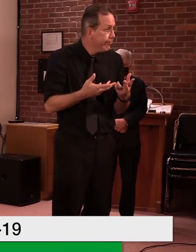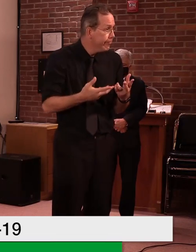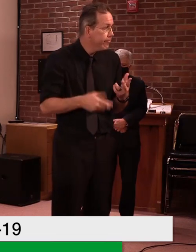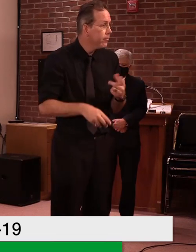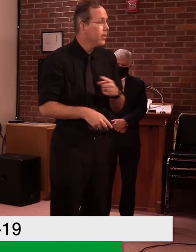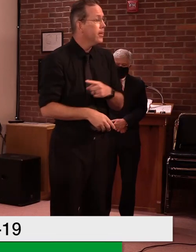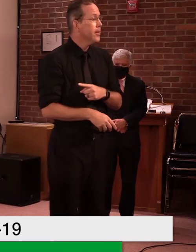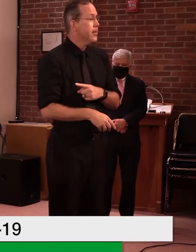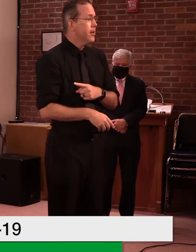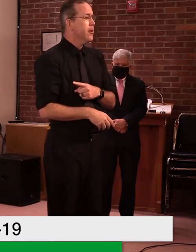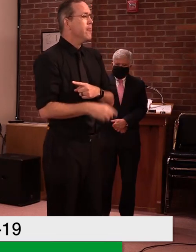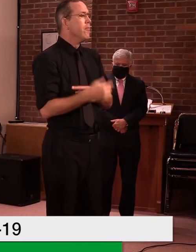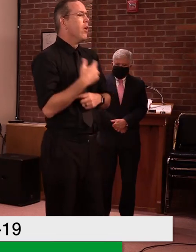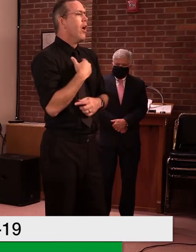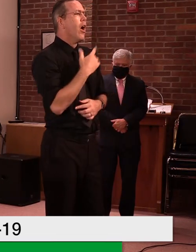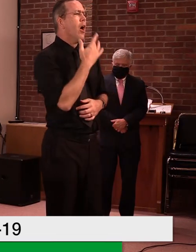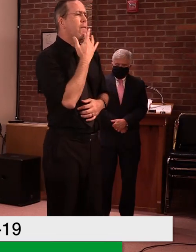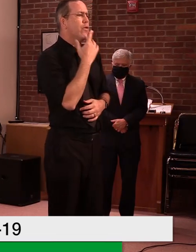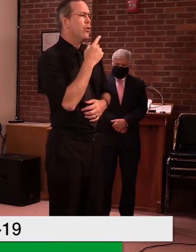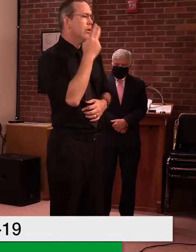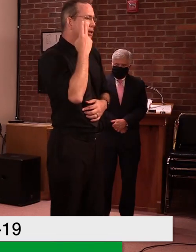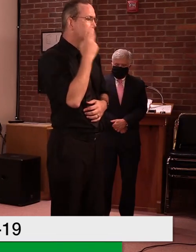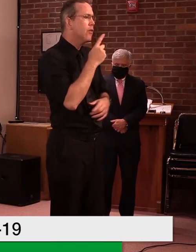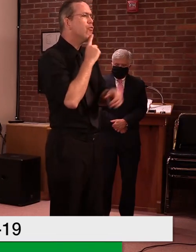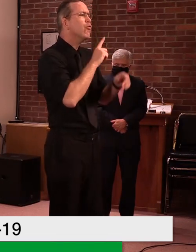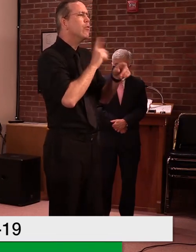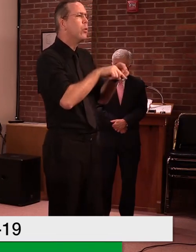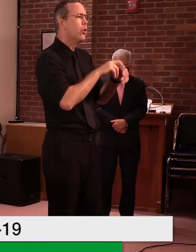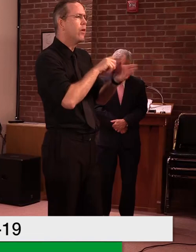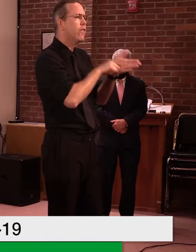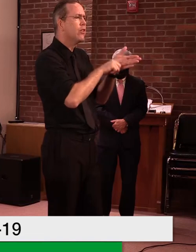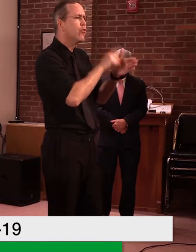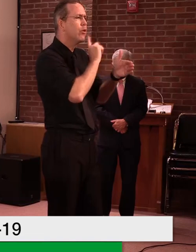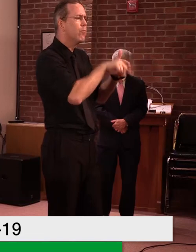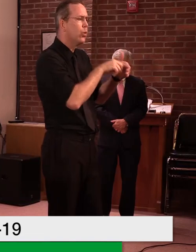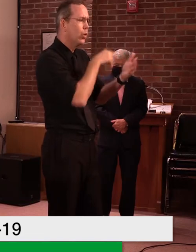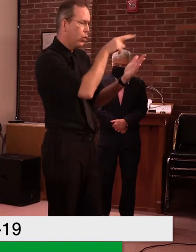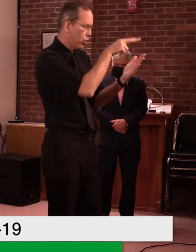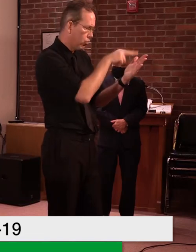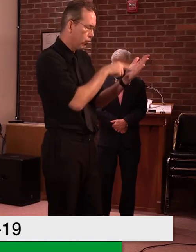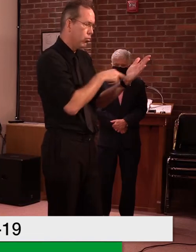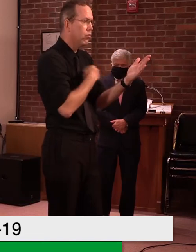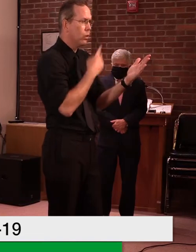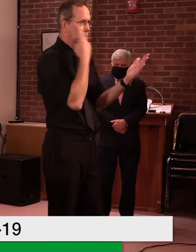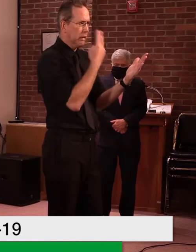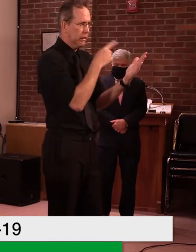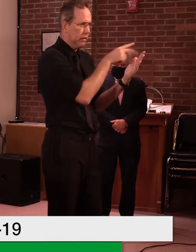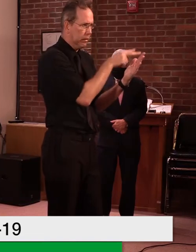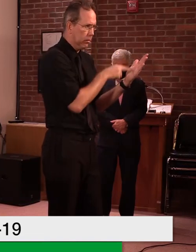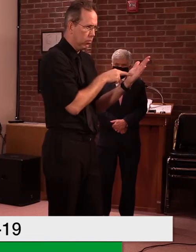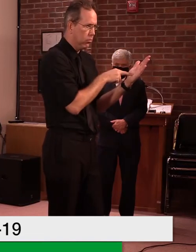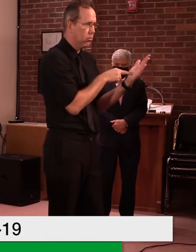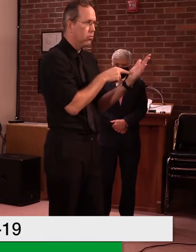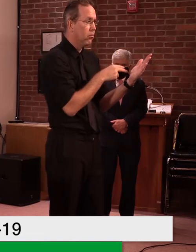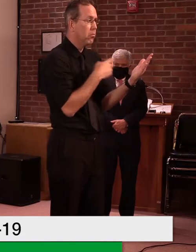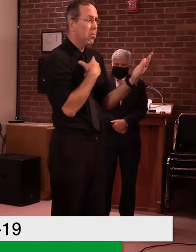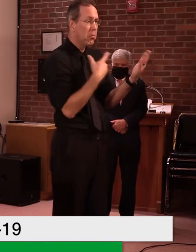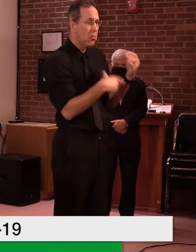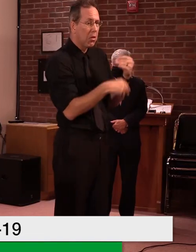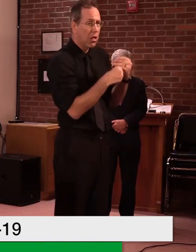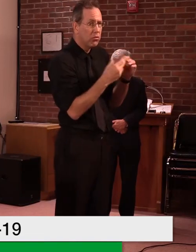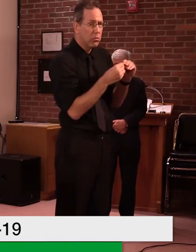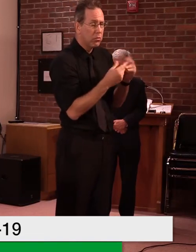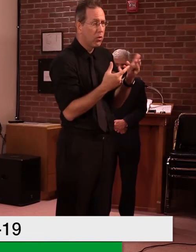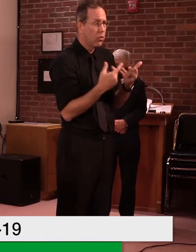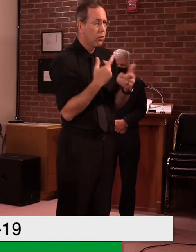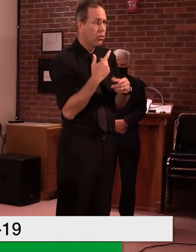determination on either counts. But I would add, there's, and maybe Dr. Levine could even expand on this, there